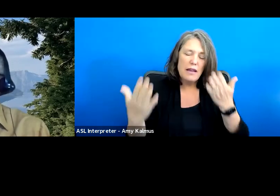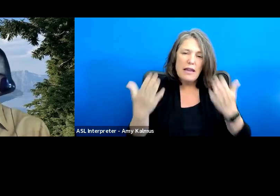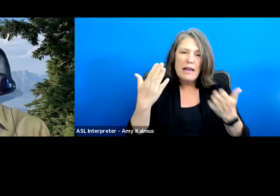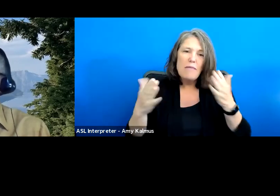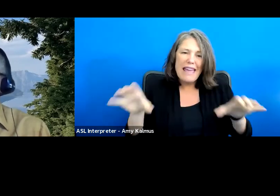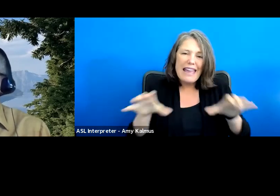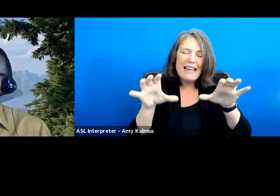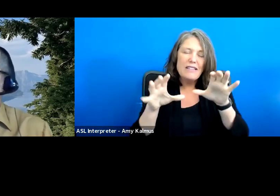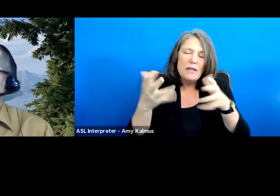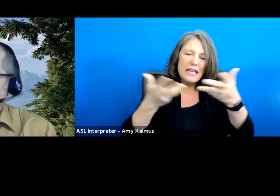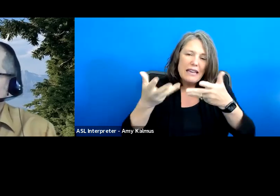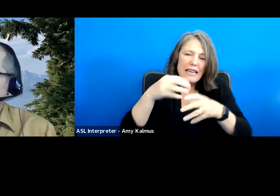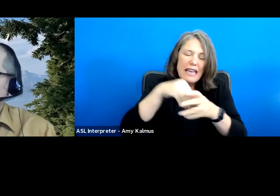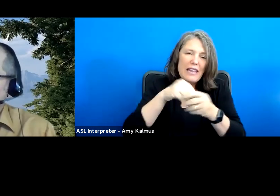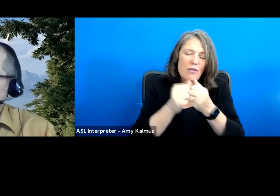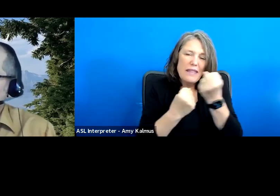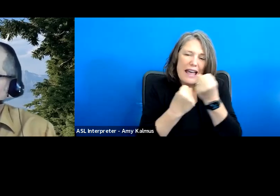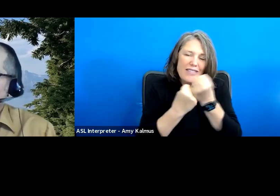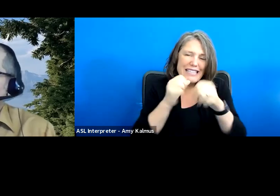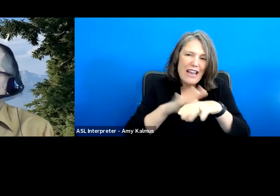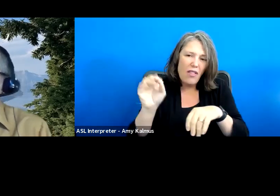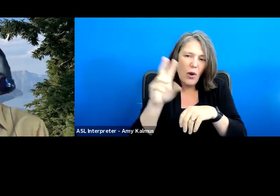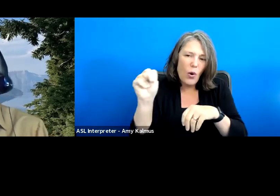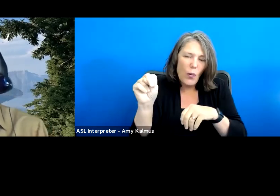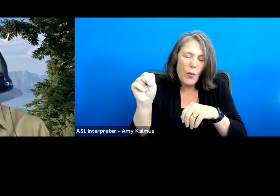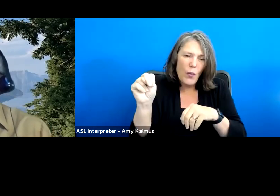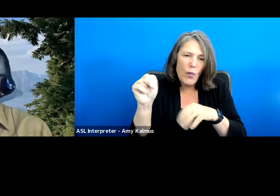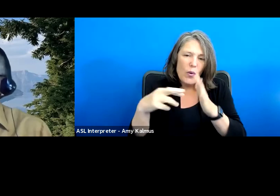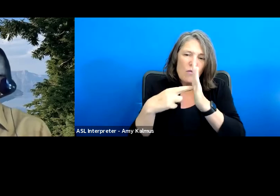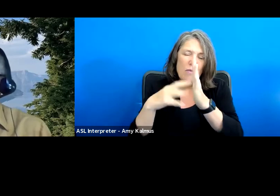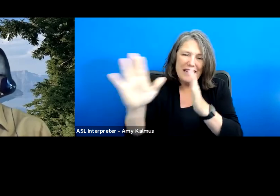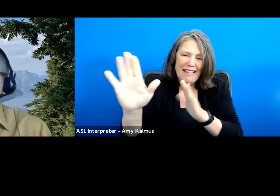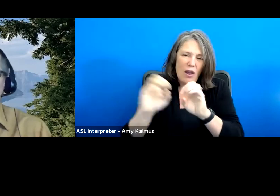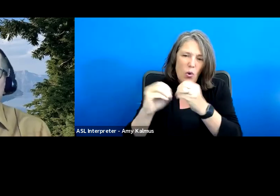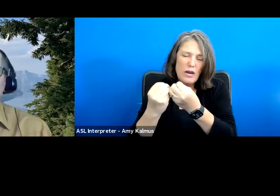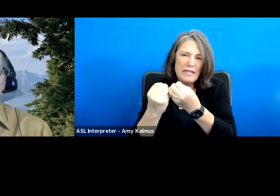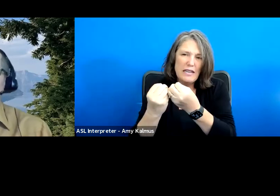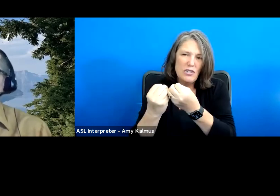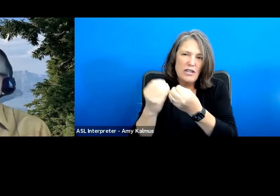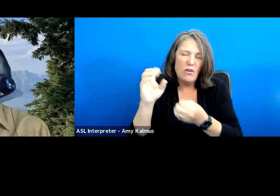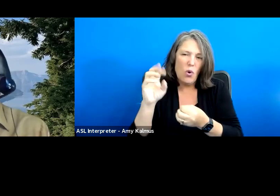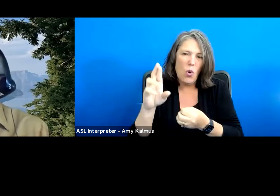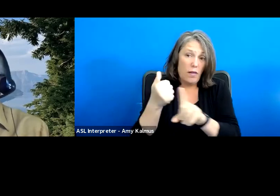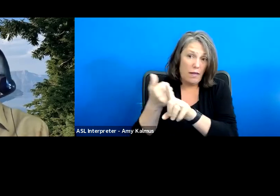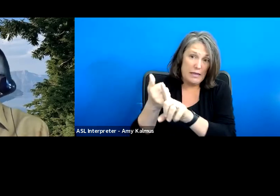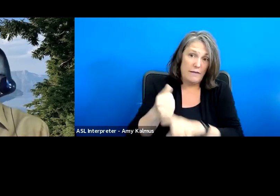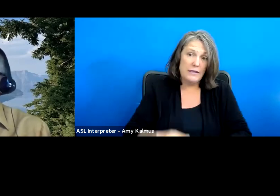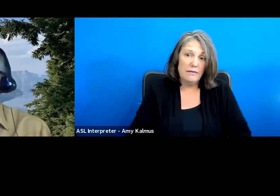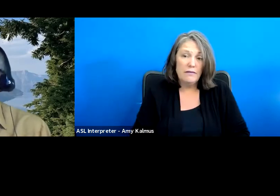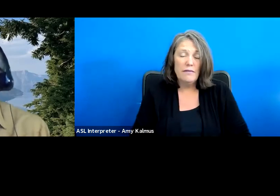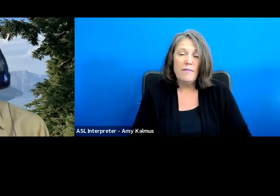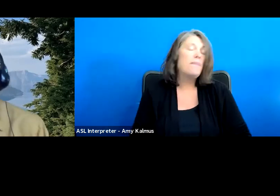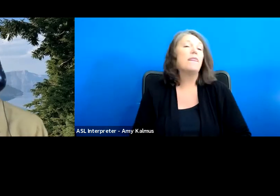actively be engaging in advocacy on their own, representing their organizations or themselves.